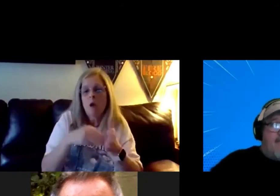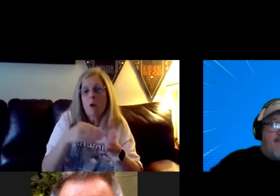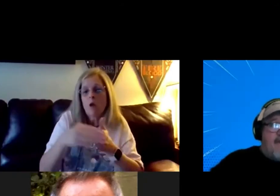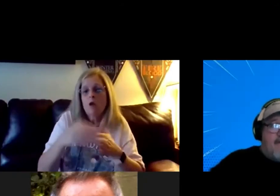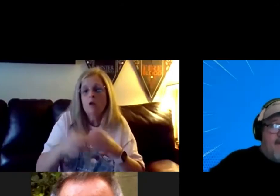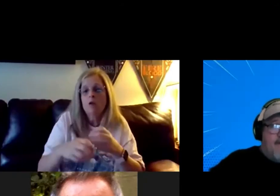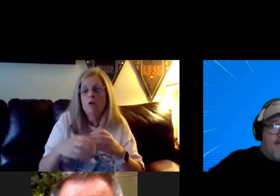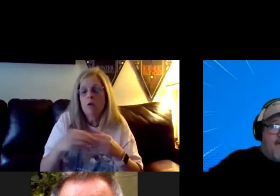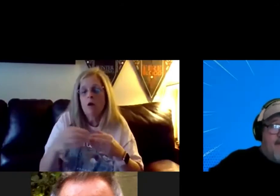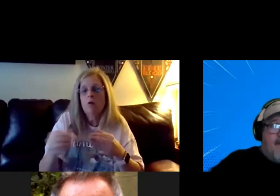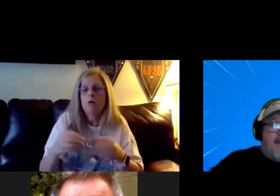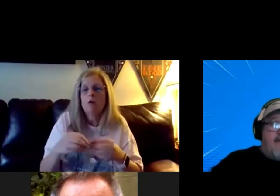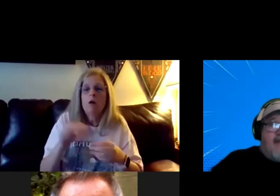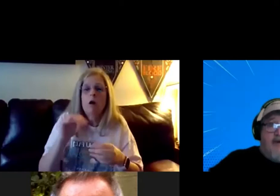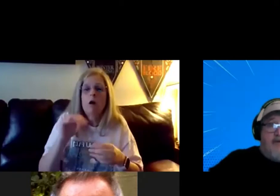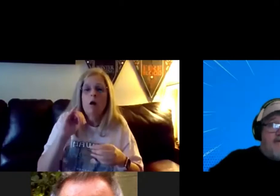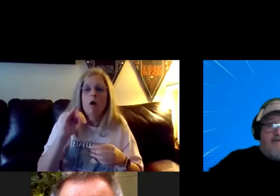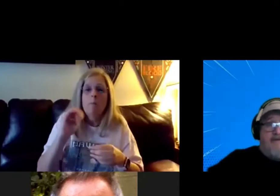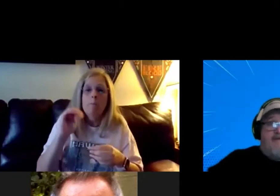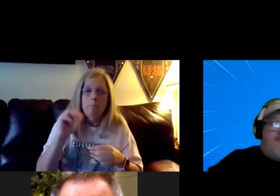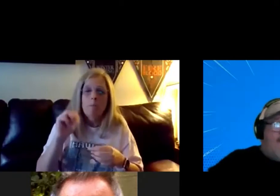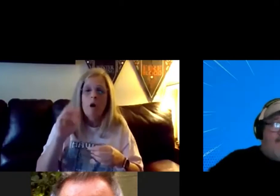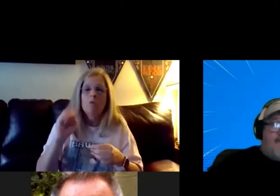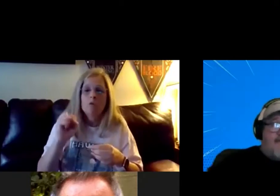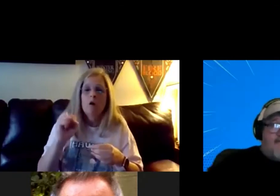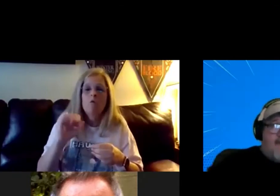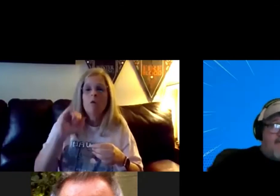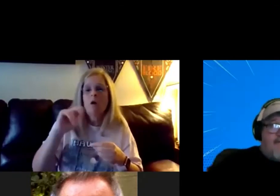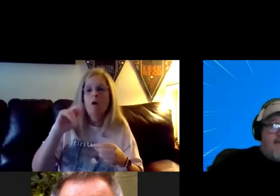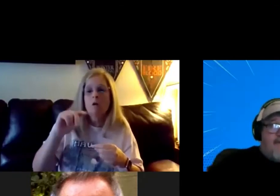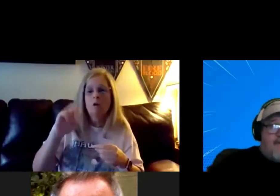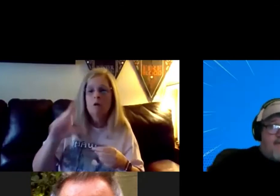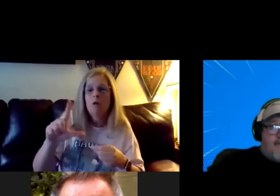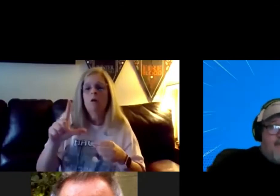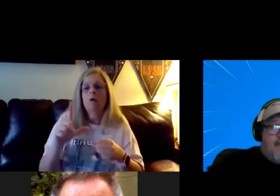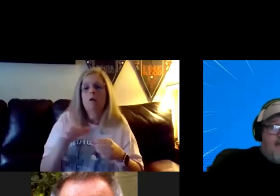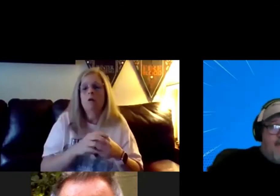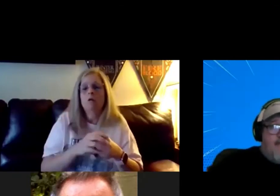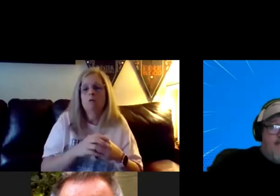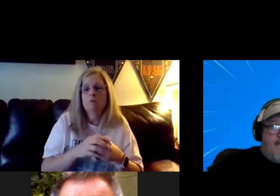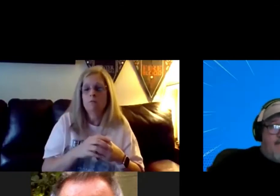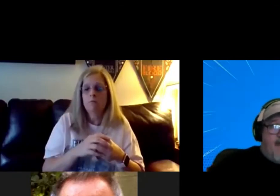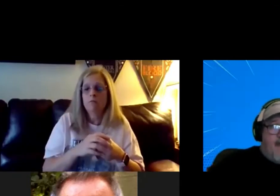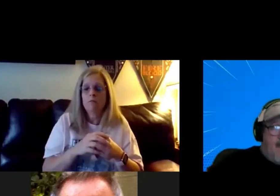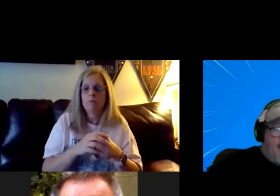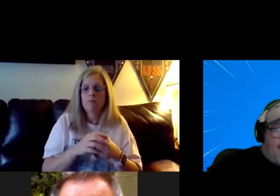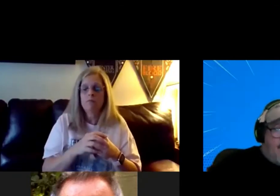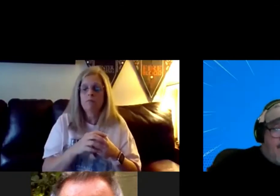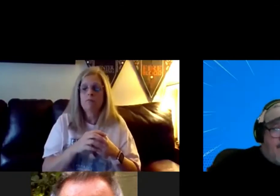Microsoft, 15 years. Intel, which is the driving force of most computers,